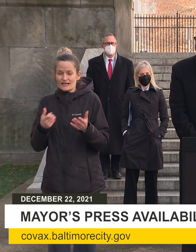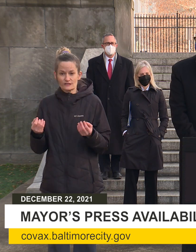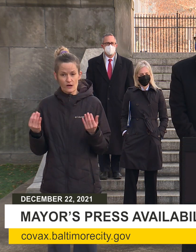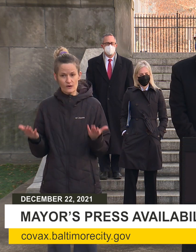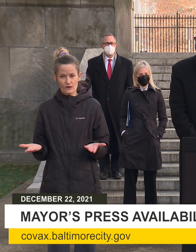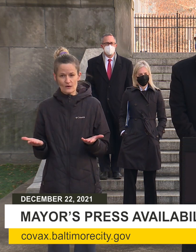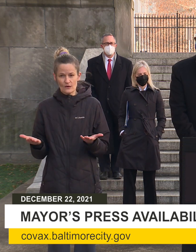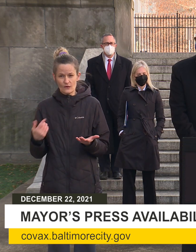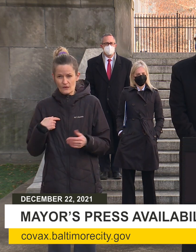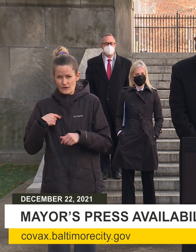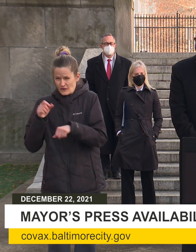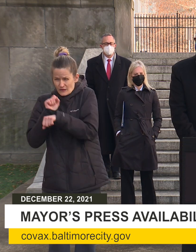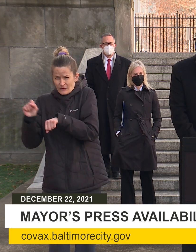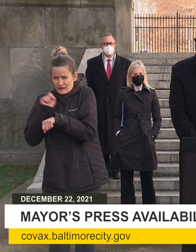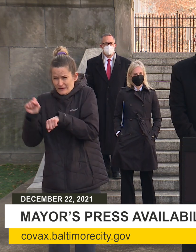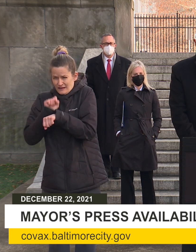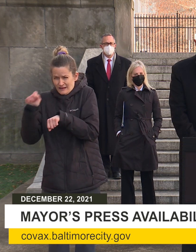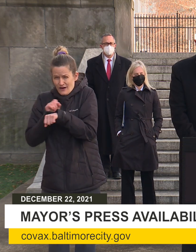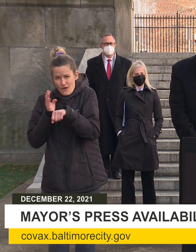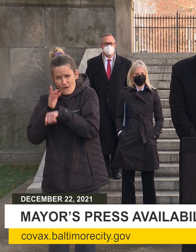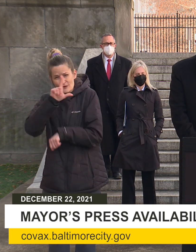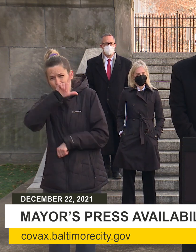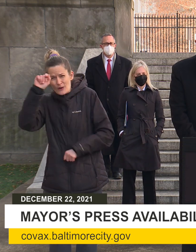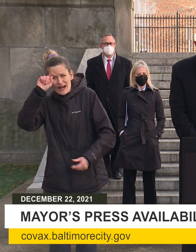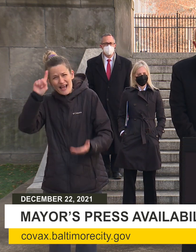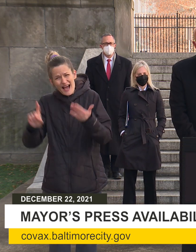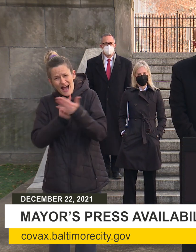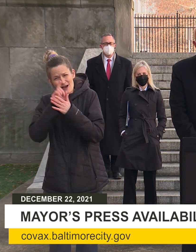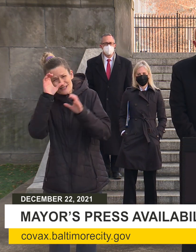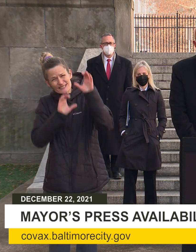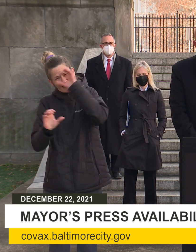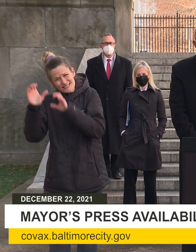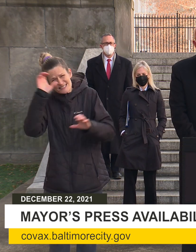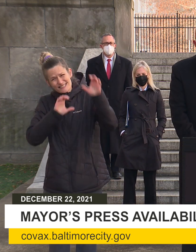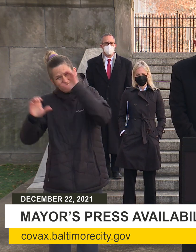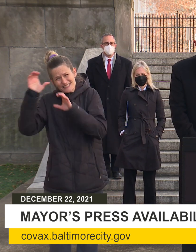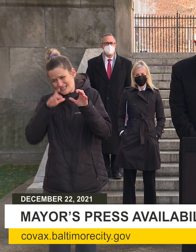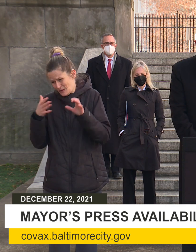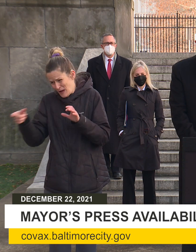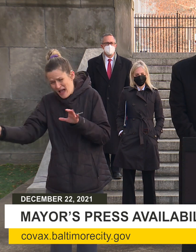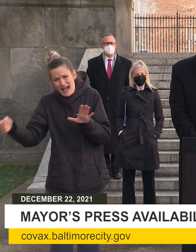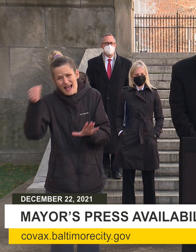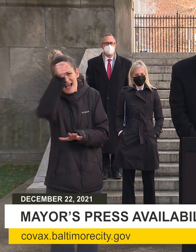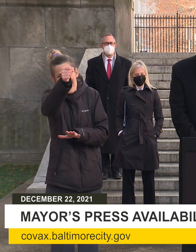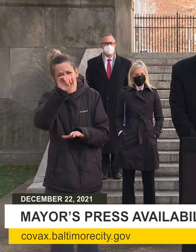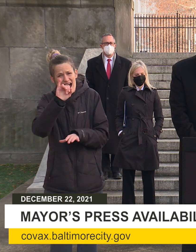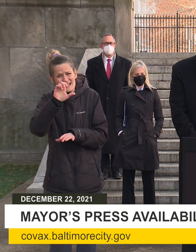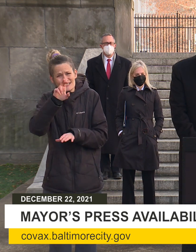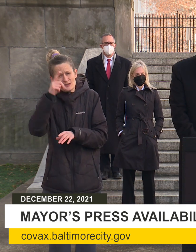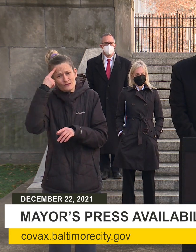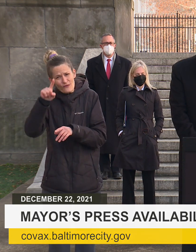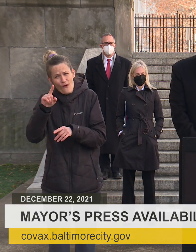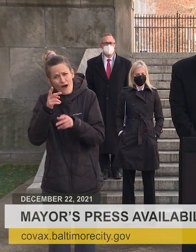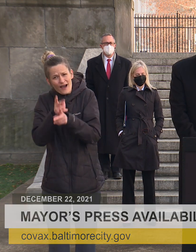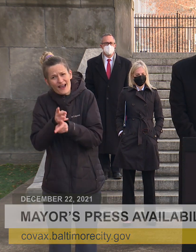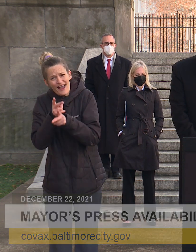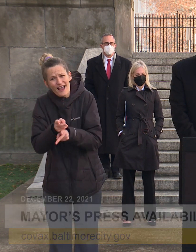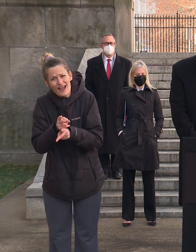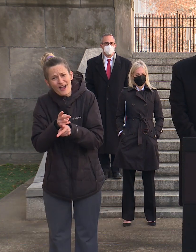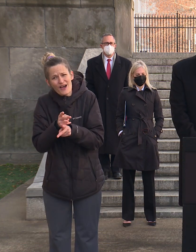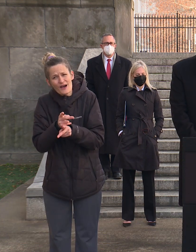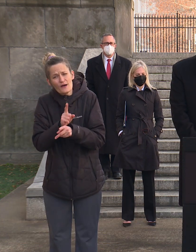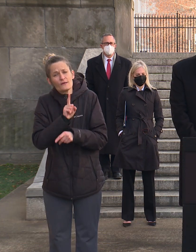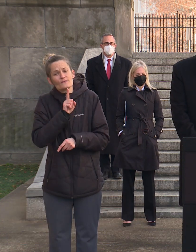get those patients to appropriate levels of care. So it is a real impact, as Marco said, on